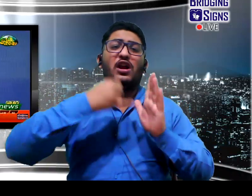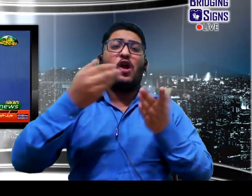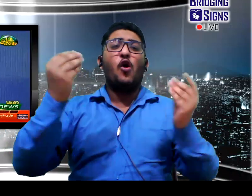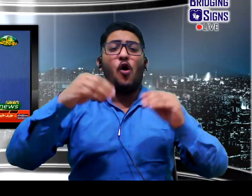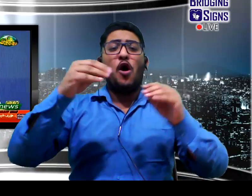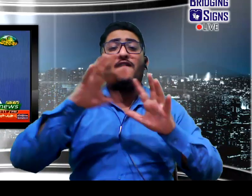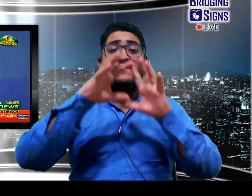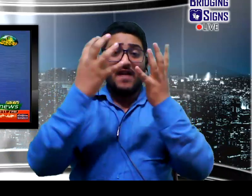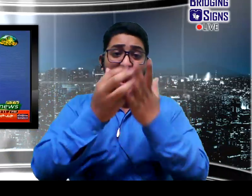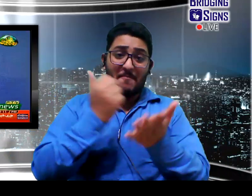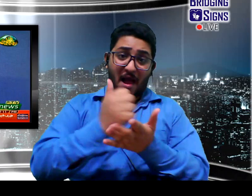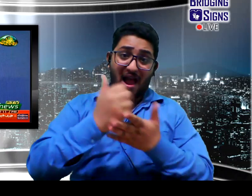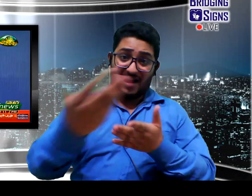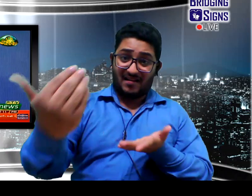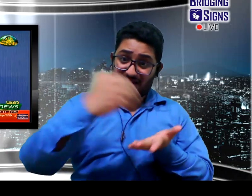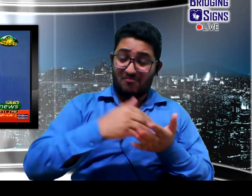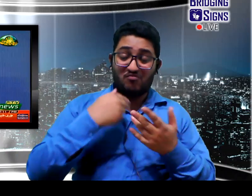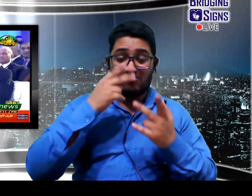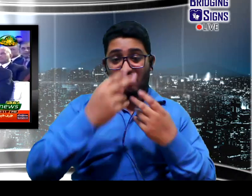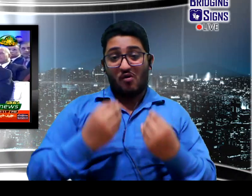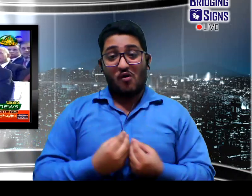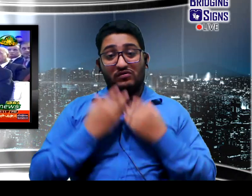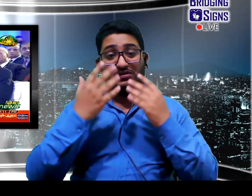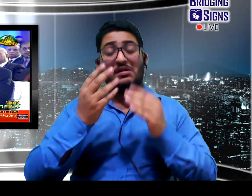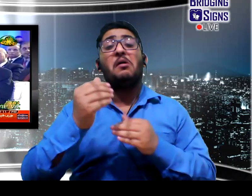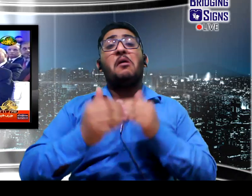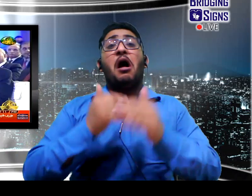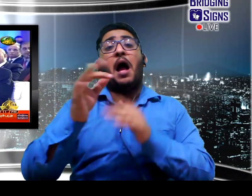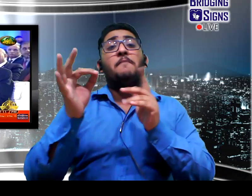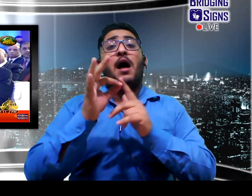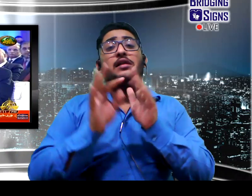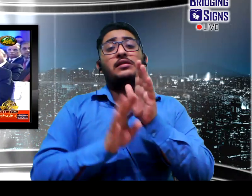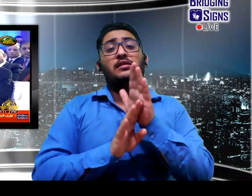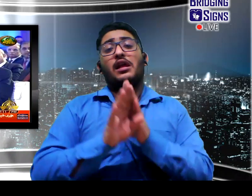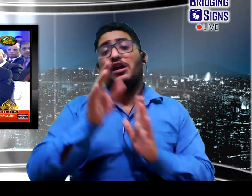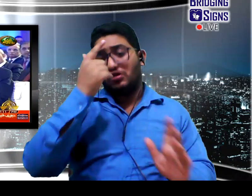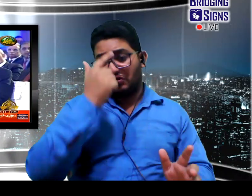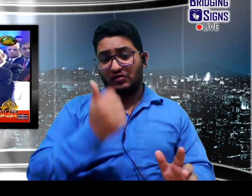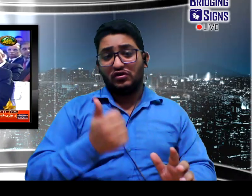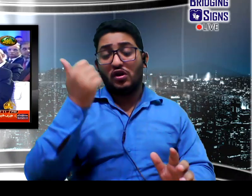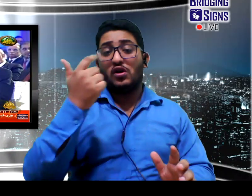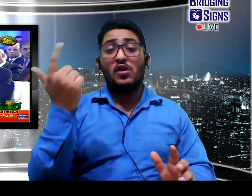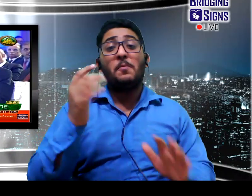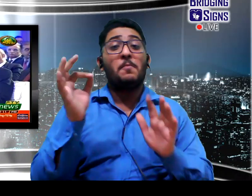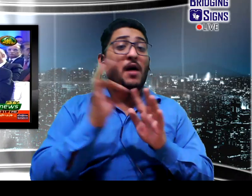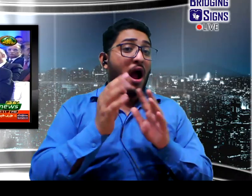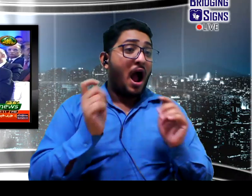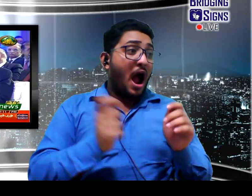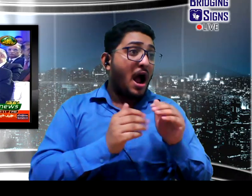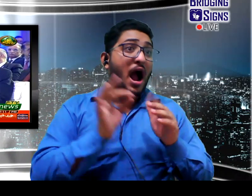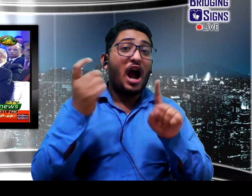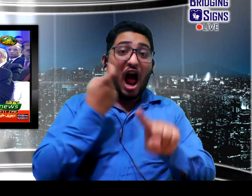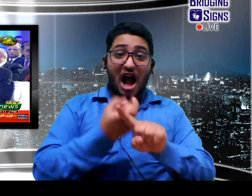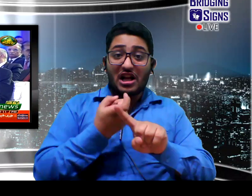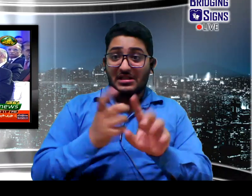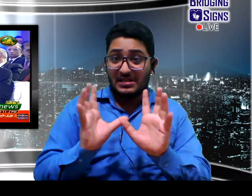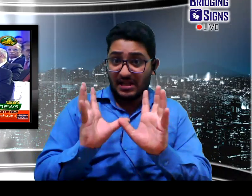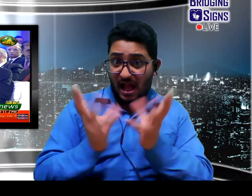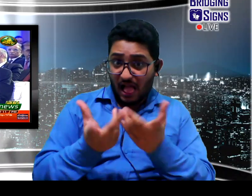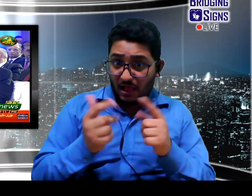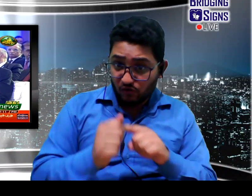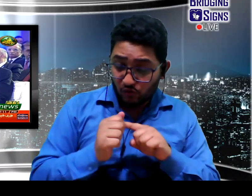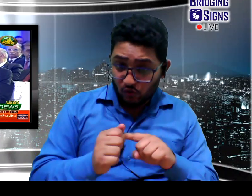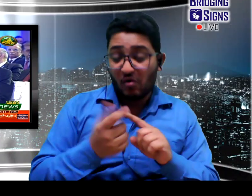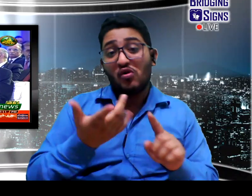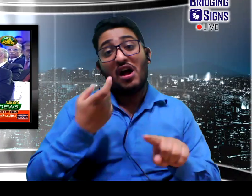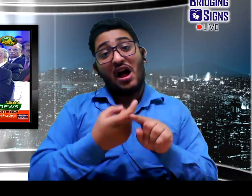World Bank. We know that we are involving the World Bank in developing the infrastructure of Karachi, which is